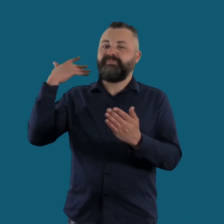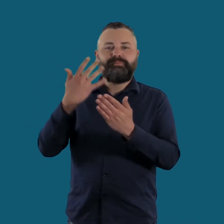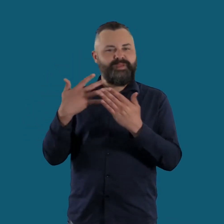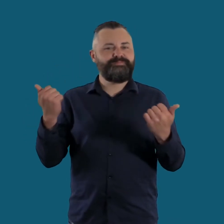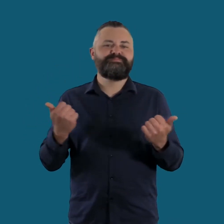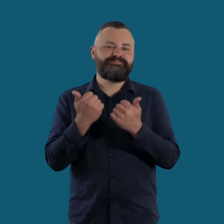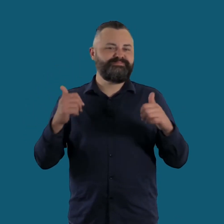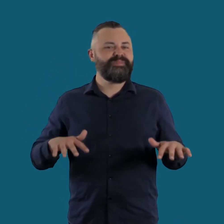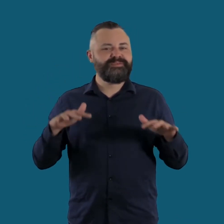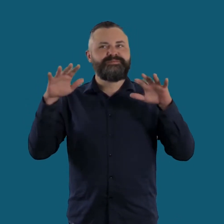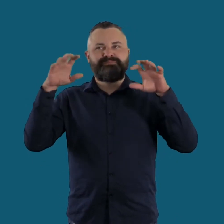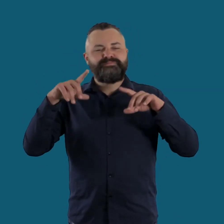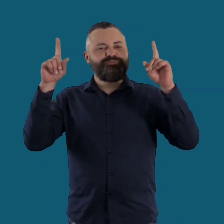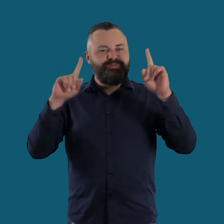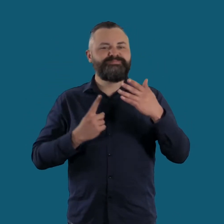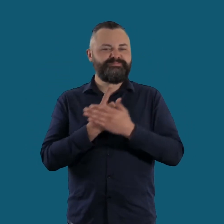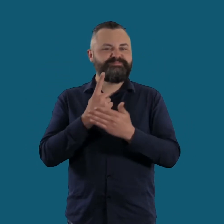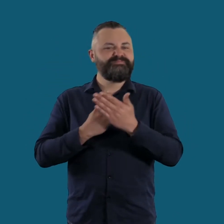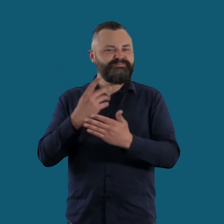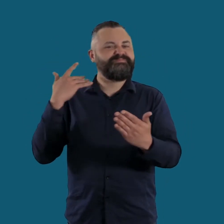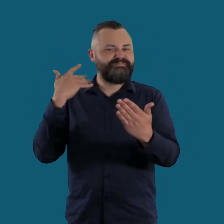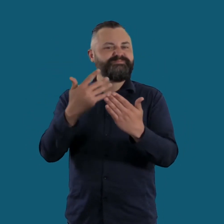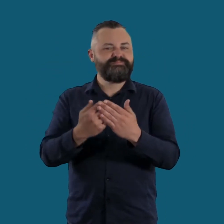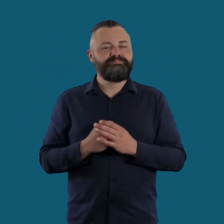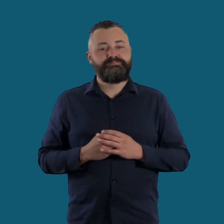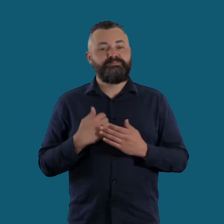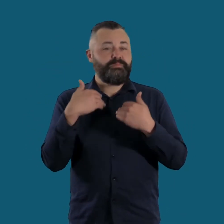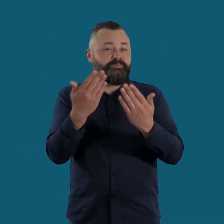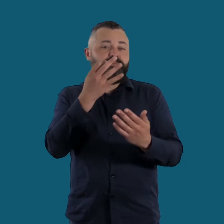There have been notable storm and flood events in Australia's recent history.